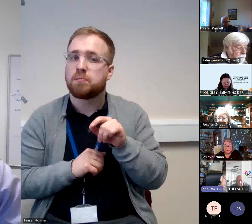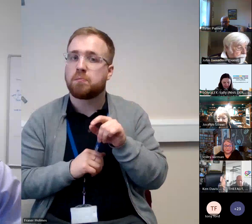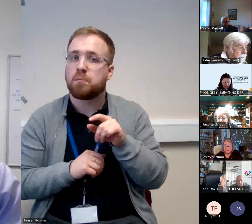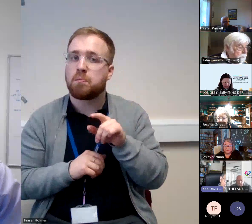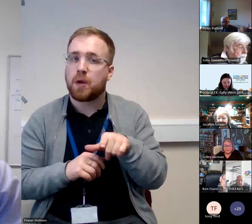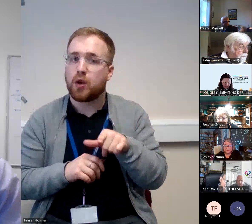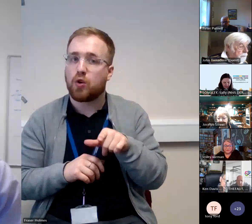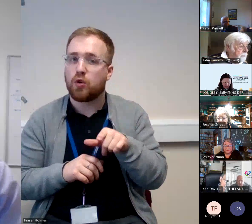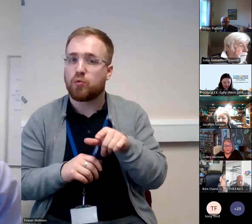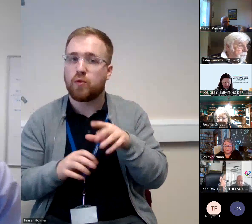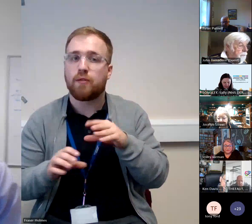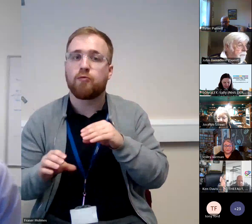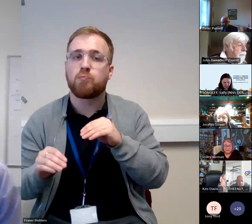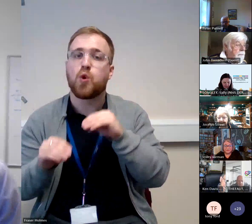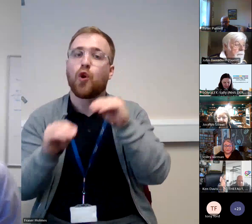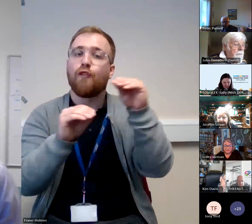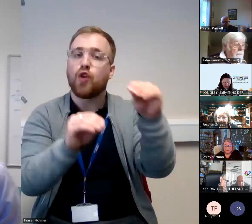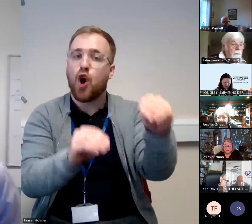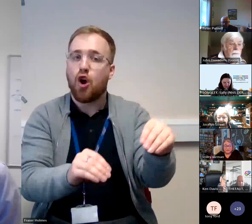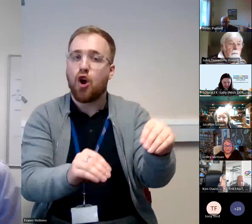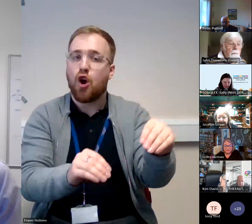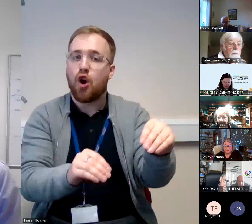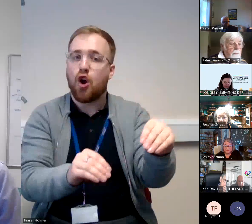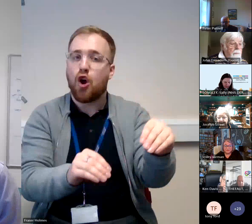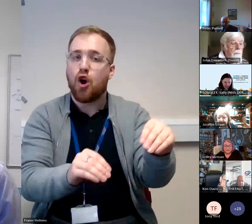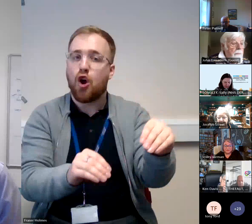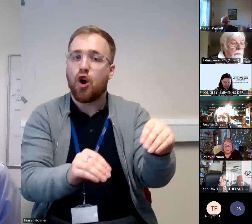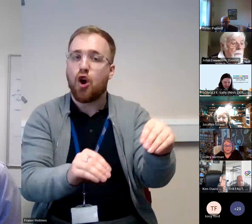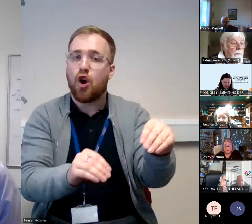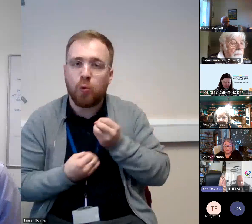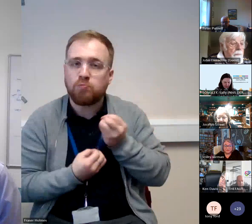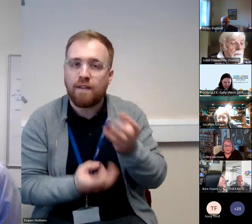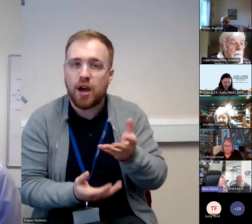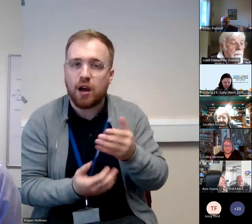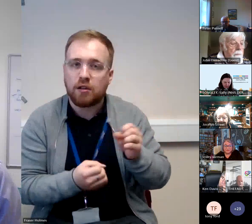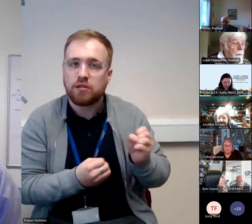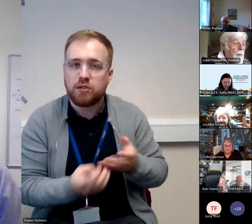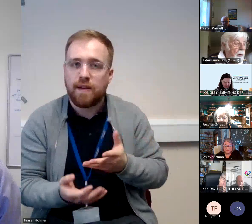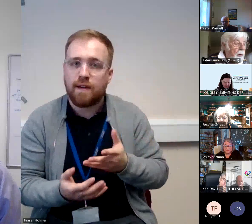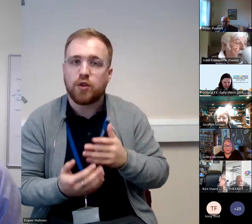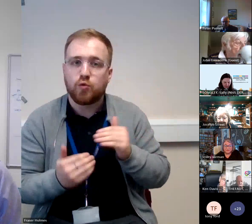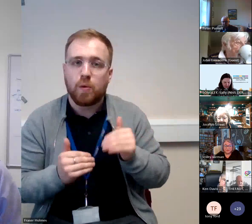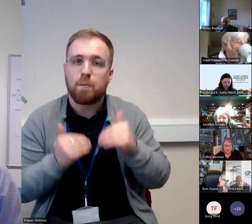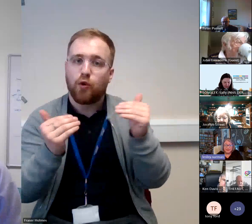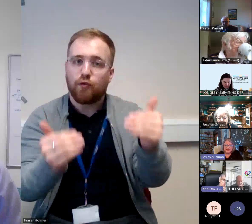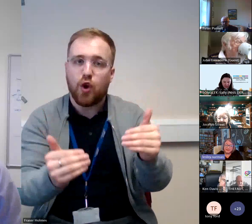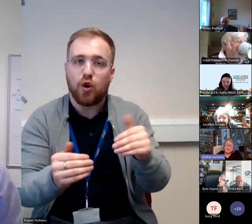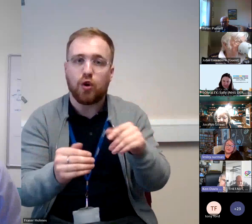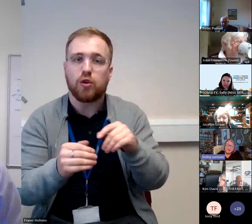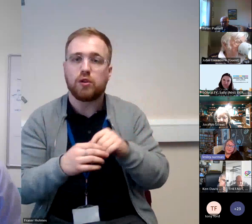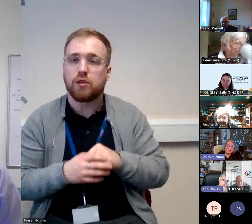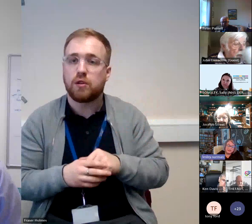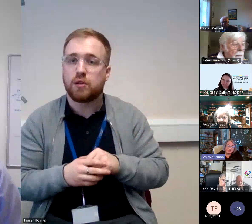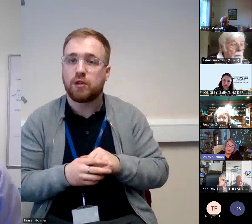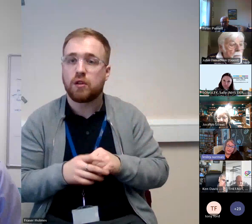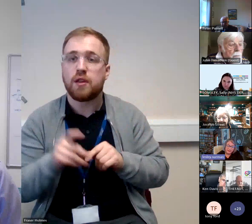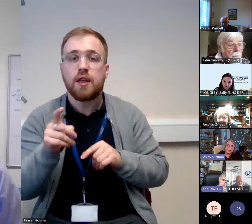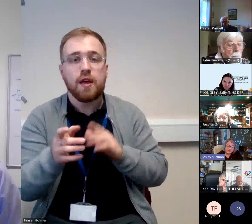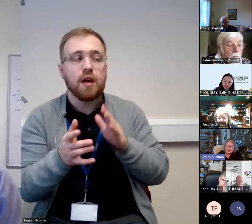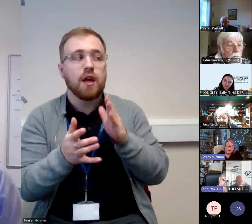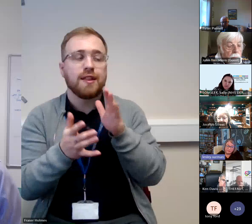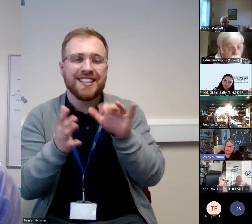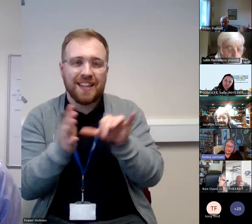from not being able to provide with the service in that particular area. But that's where a difficulty